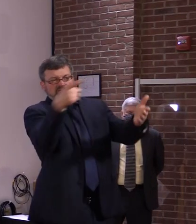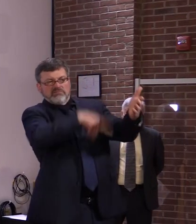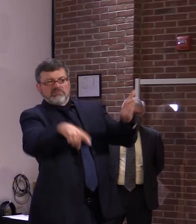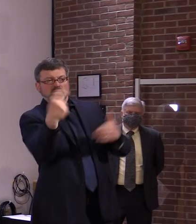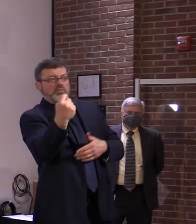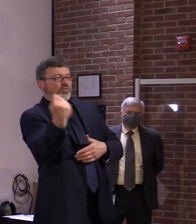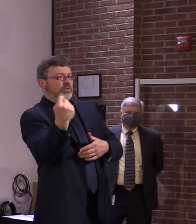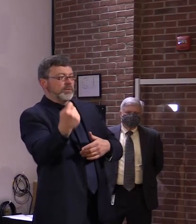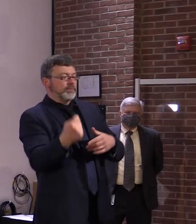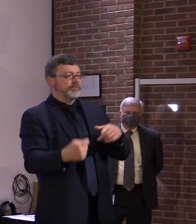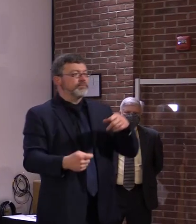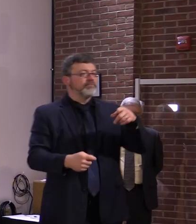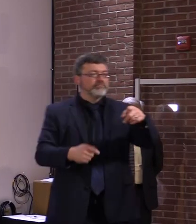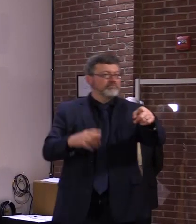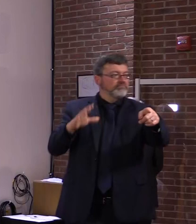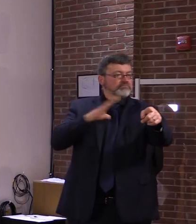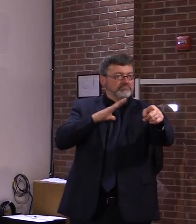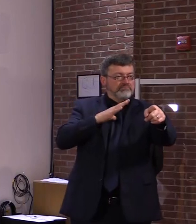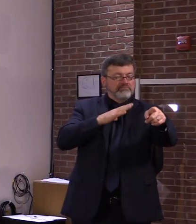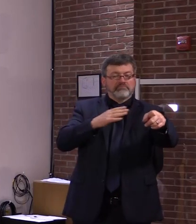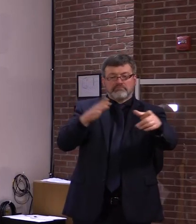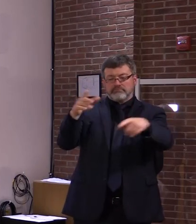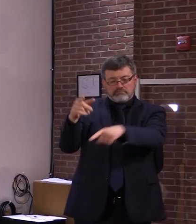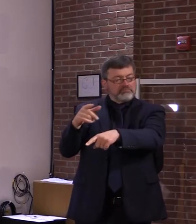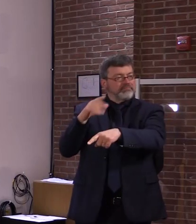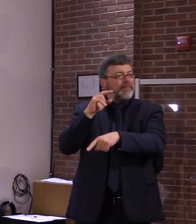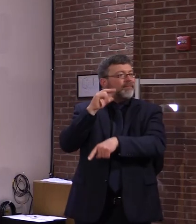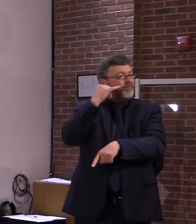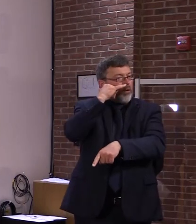Stuart Ledbetter, NBC5.